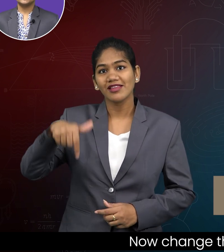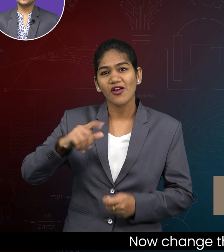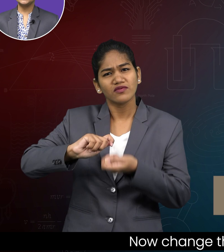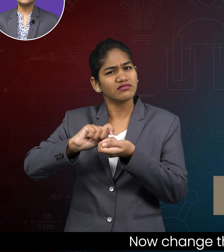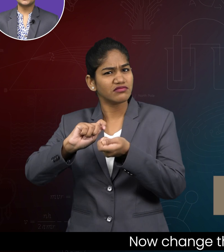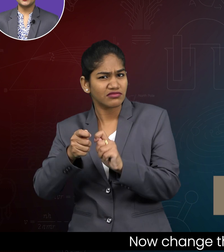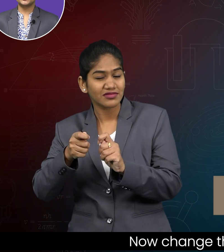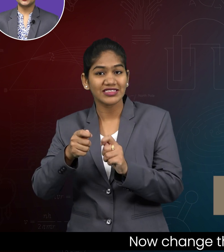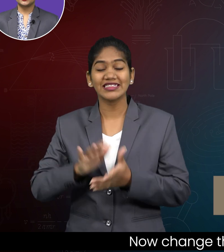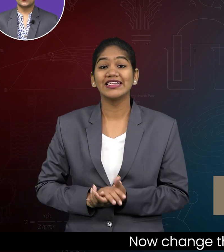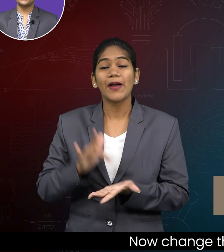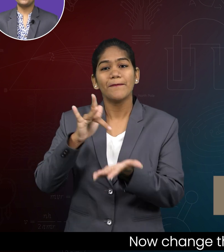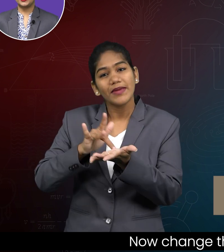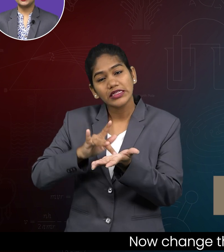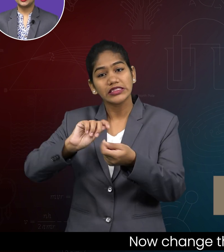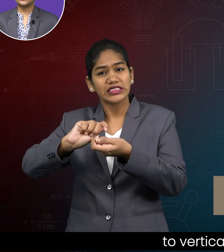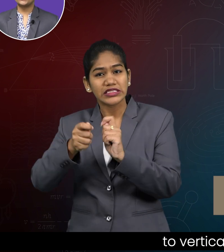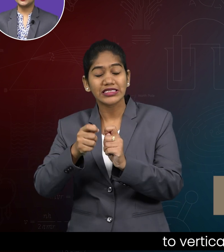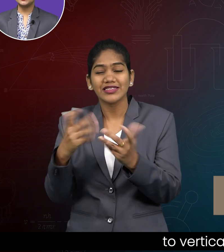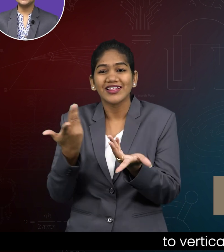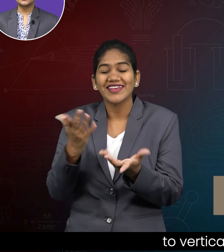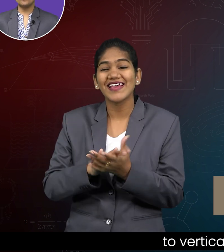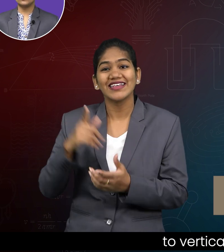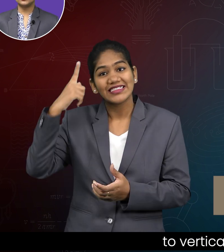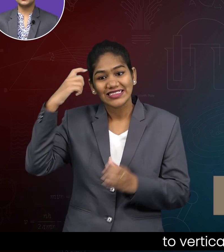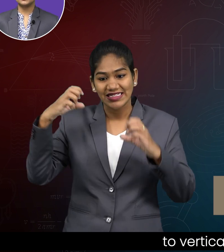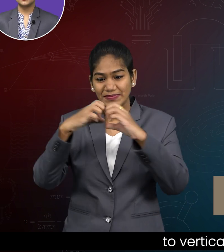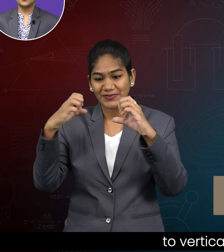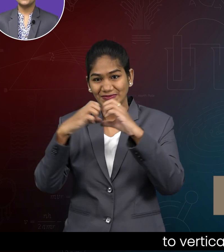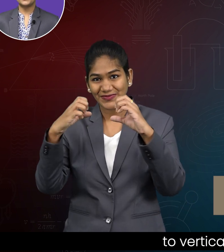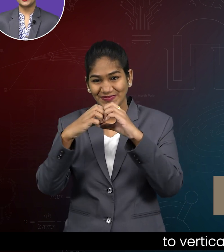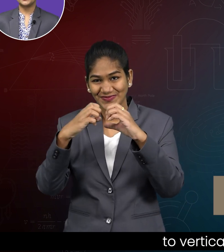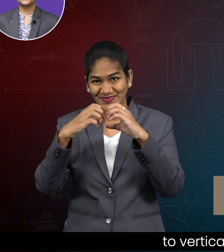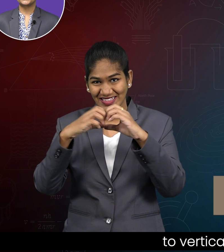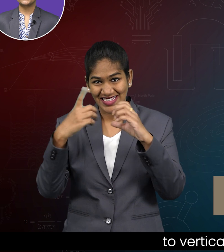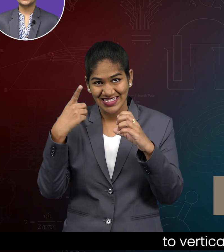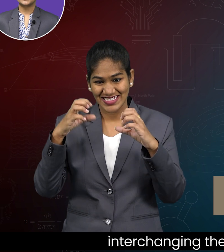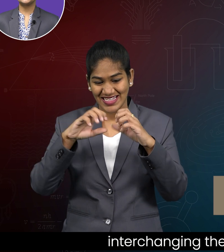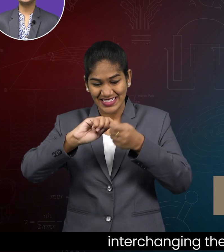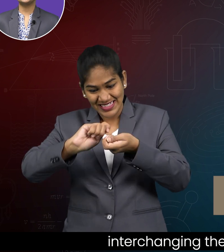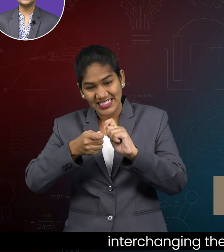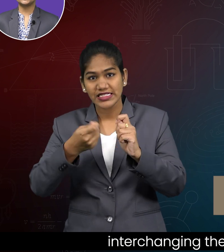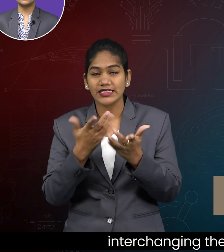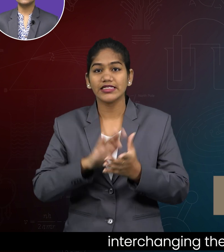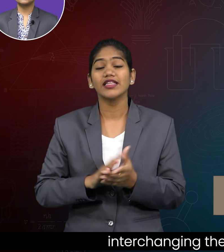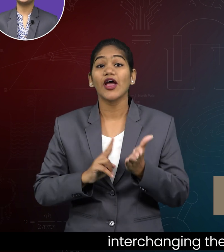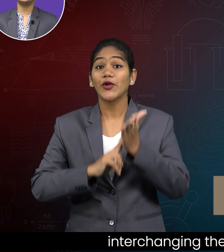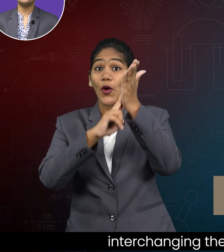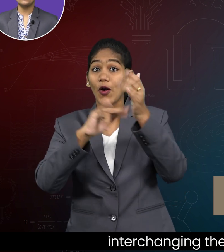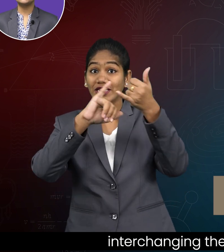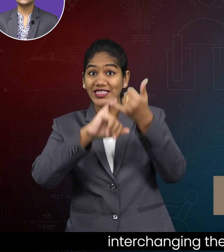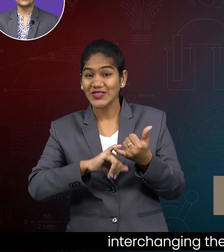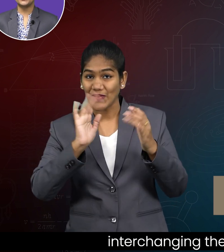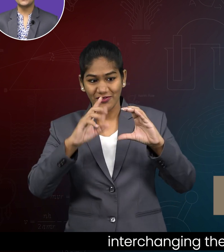Now change the direction of the field to vertically downwards by interchanging the